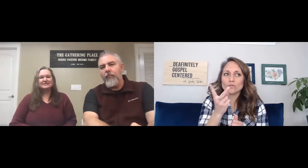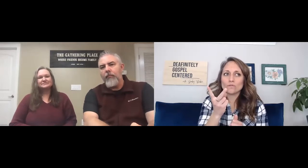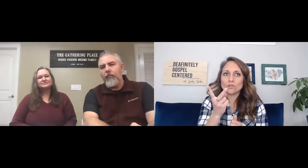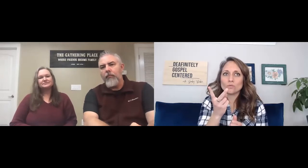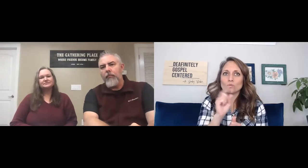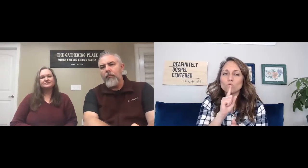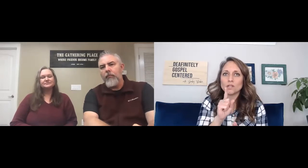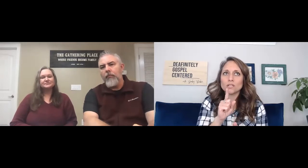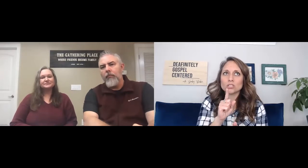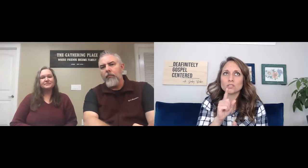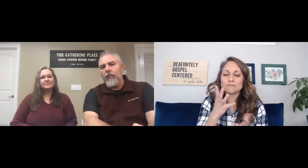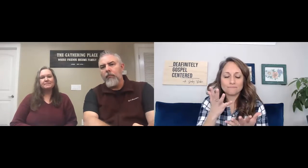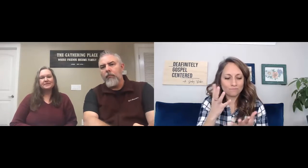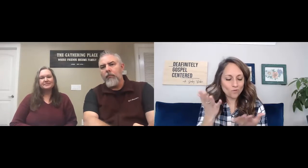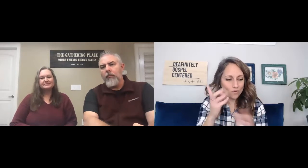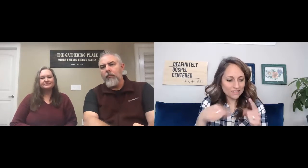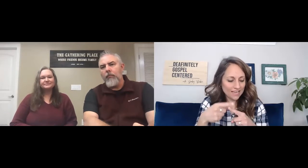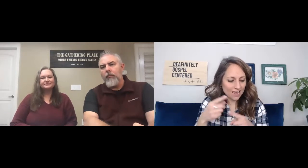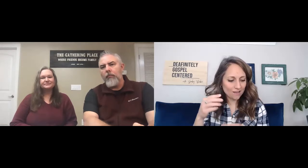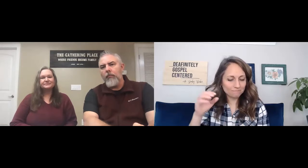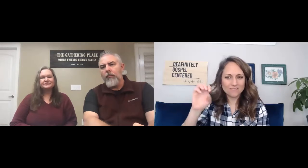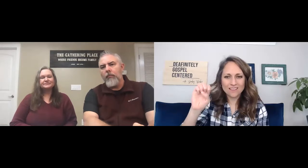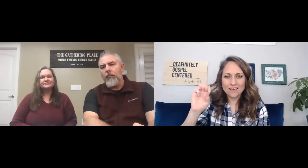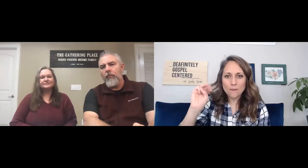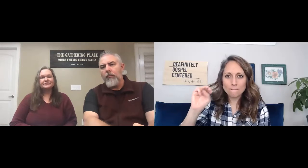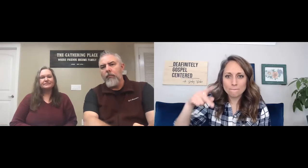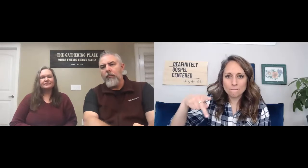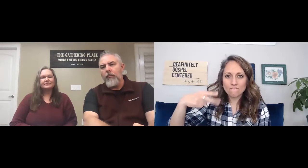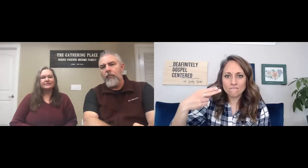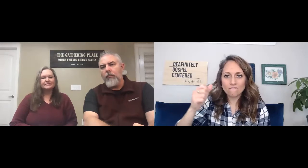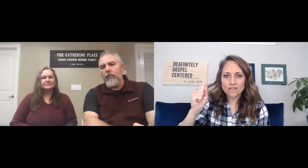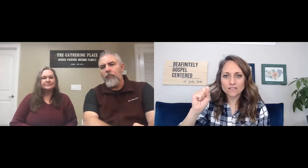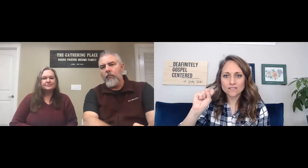I love how the two of you, what's the sign for